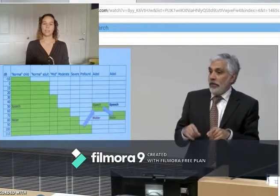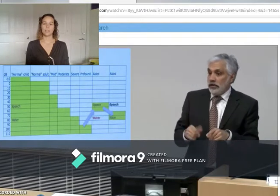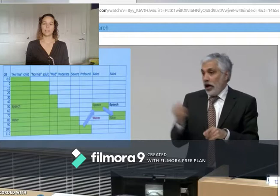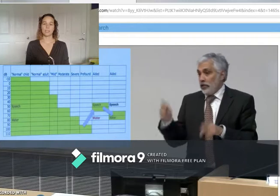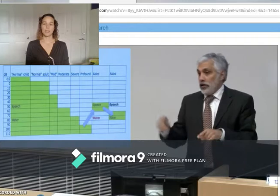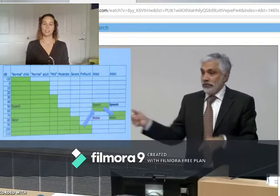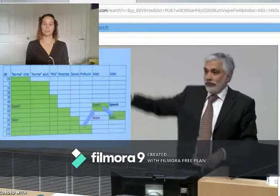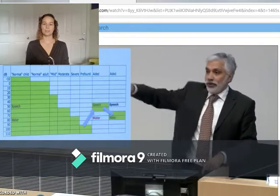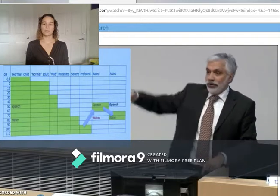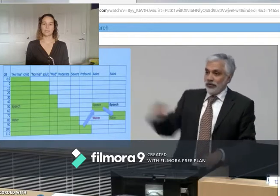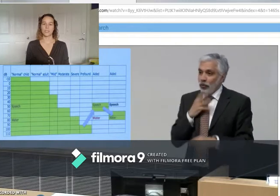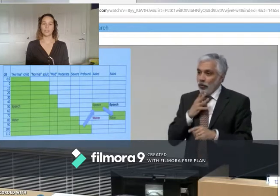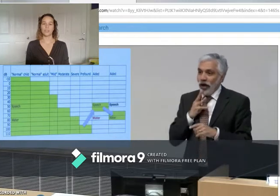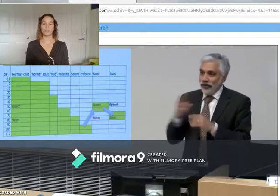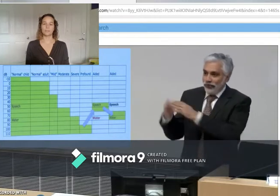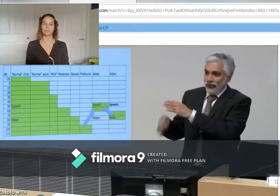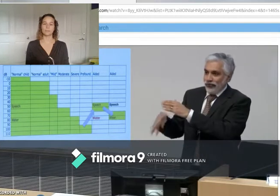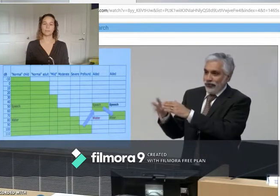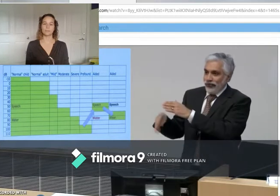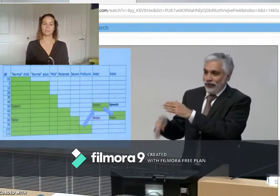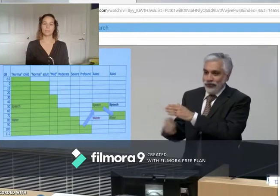I would listen and match as closely as I could.